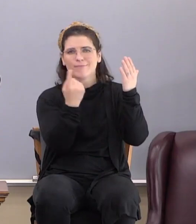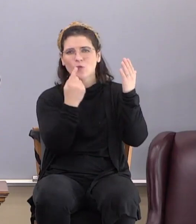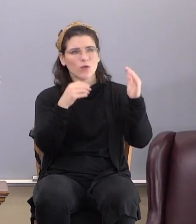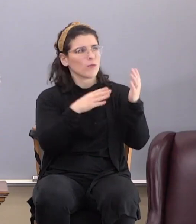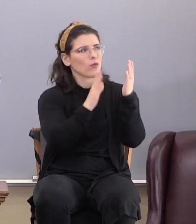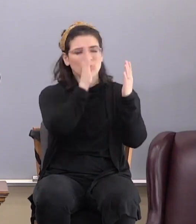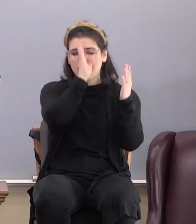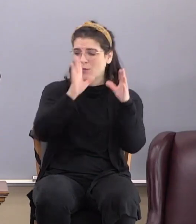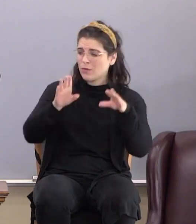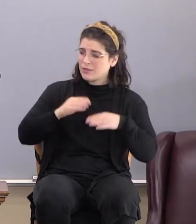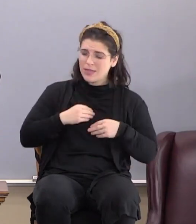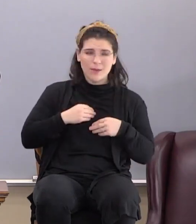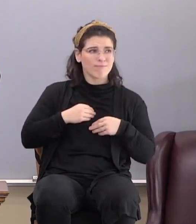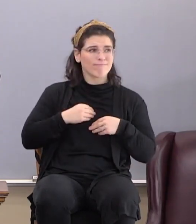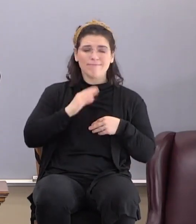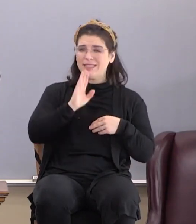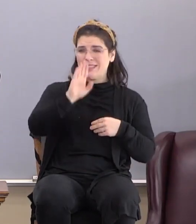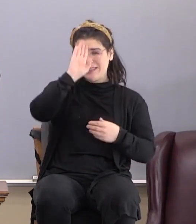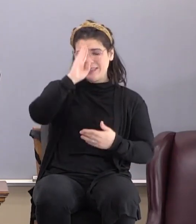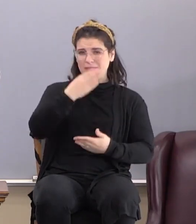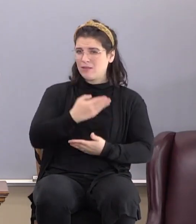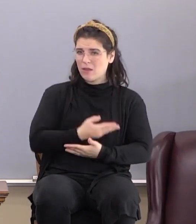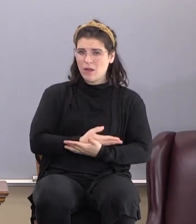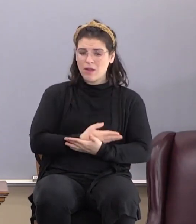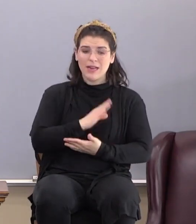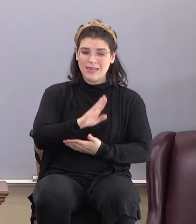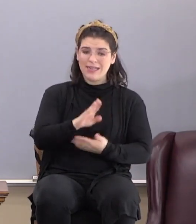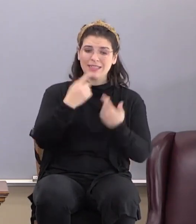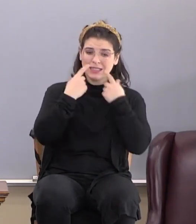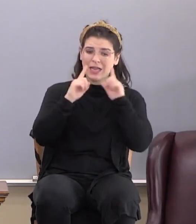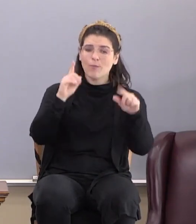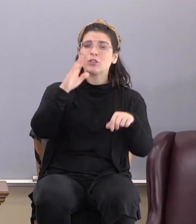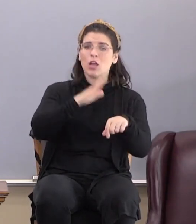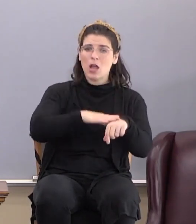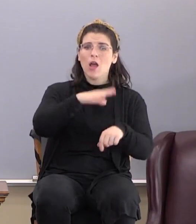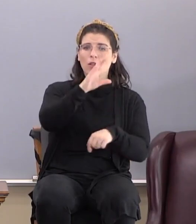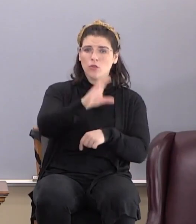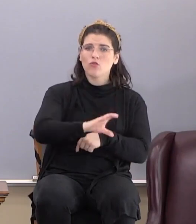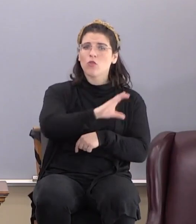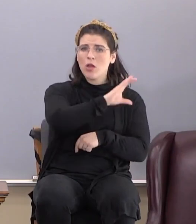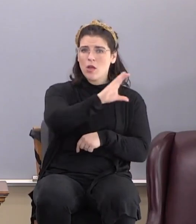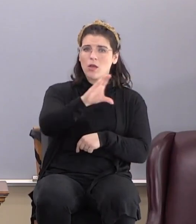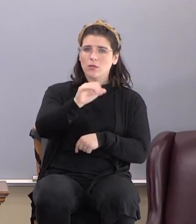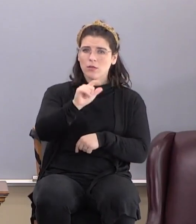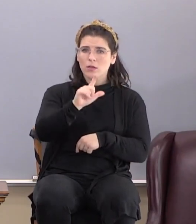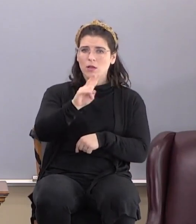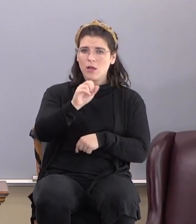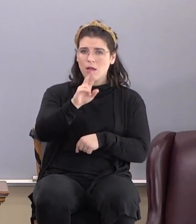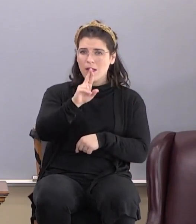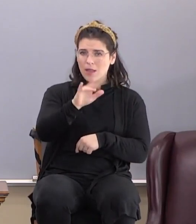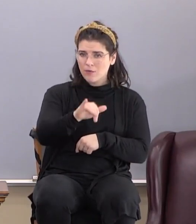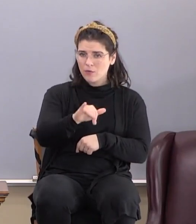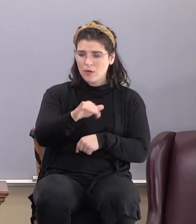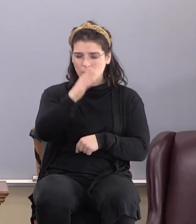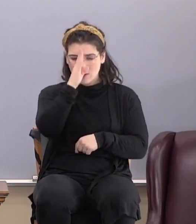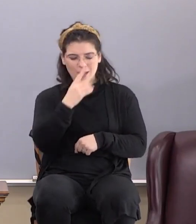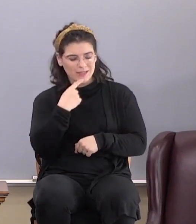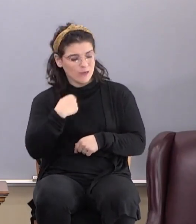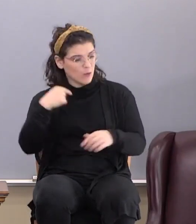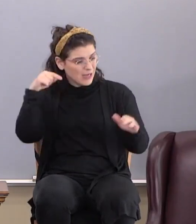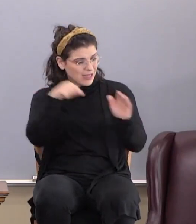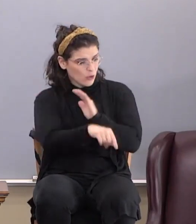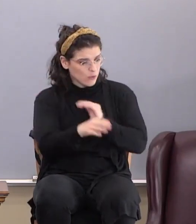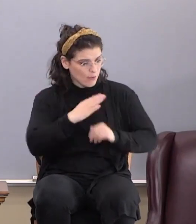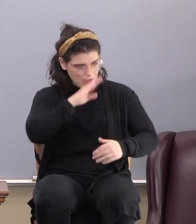God will accept is His Son and what He did on the cross of Calvary. And what God declares is, when I killed my Son,